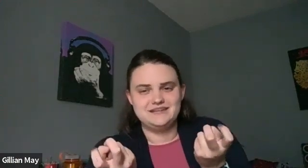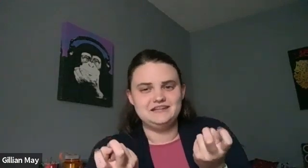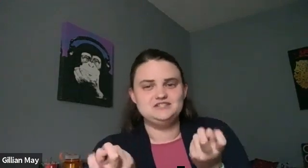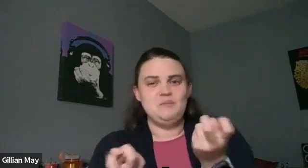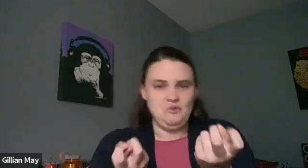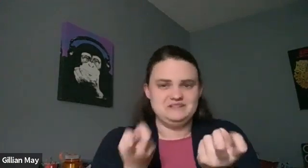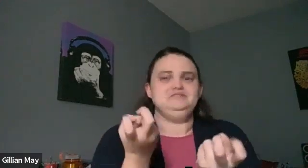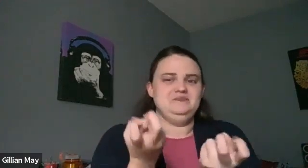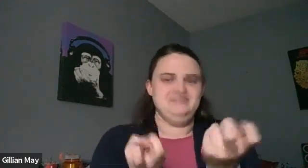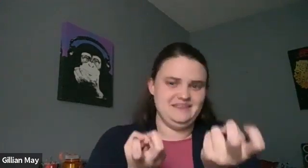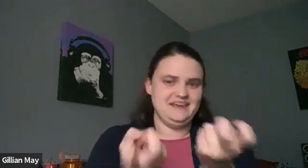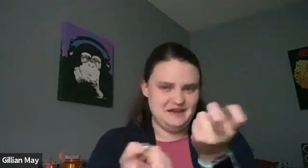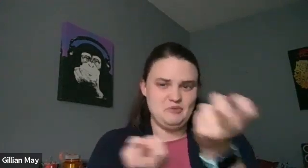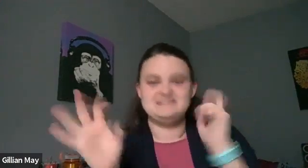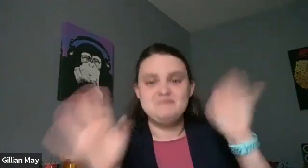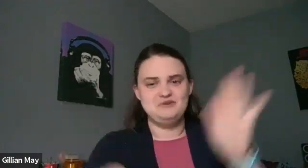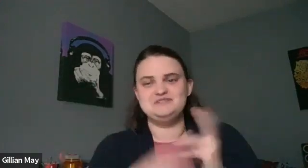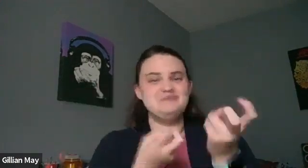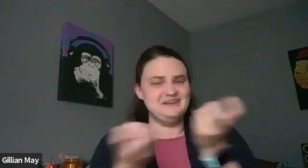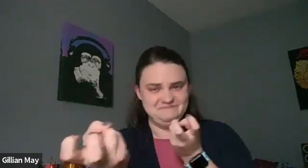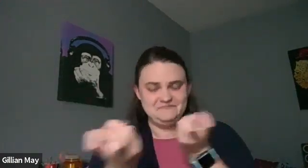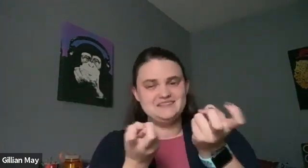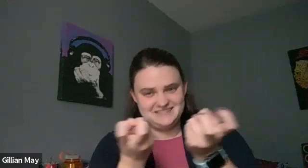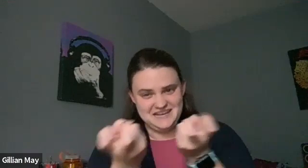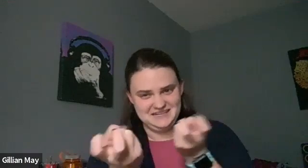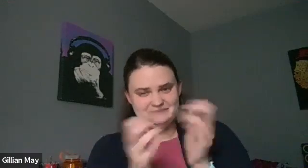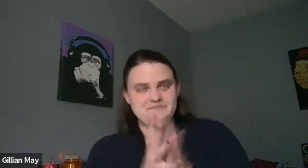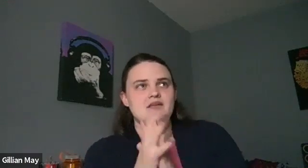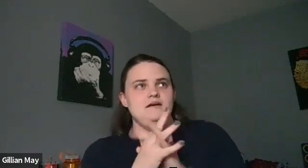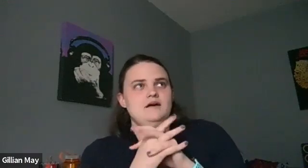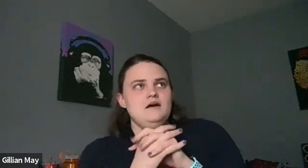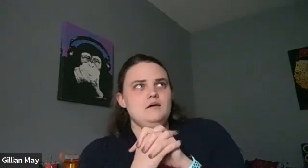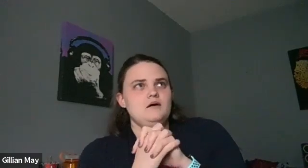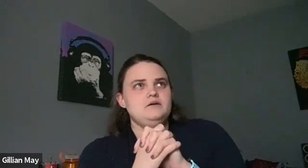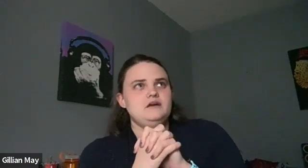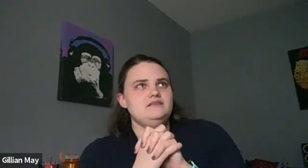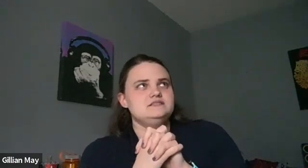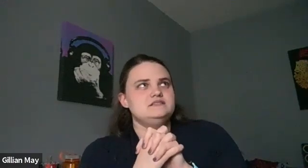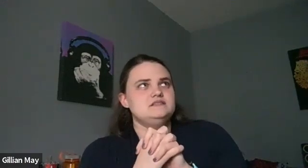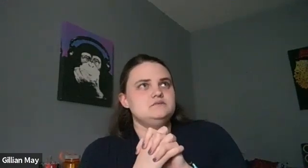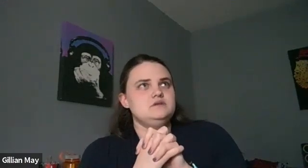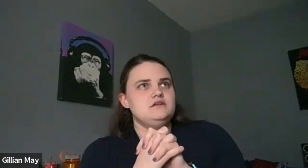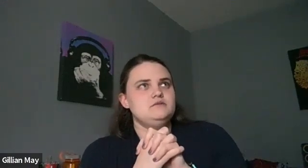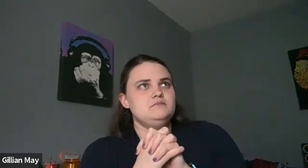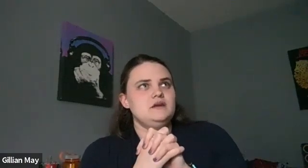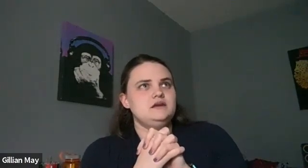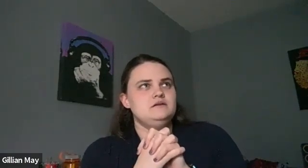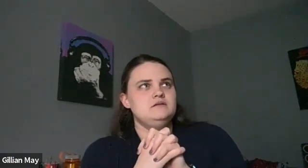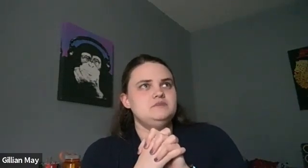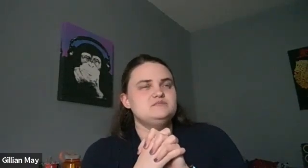skating, so I'm always that motion, but skating. Okay, let's see. What other main big